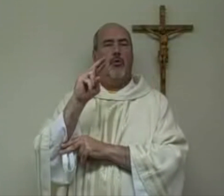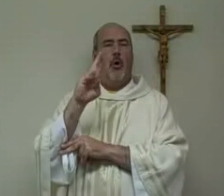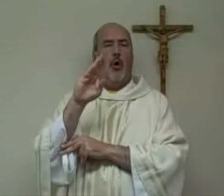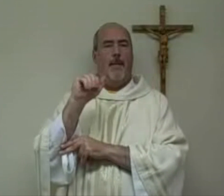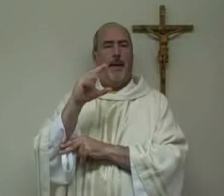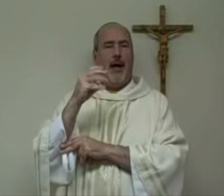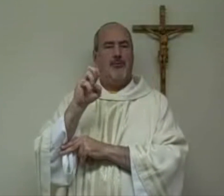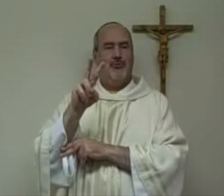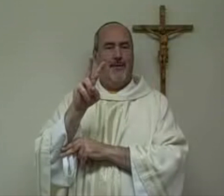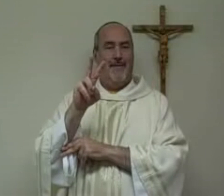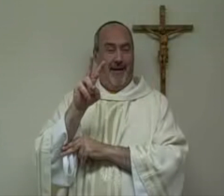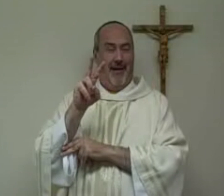Mikhail Gorbachev.